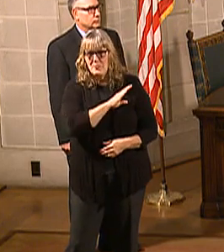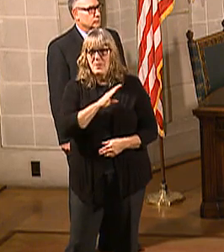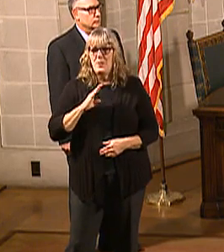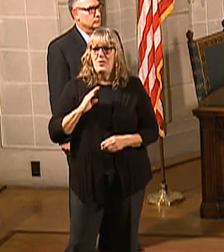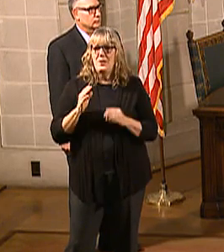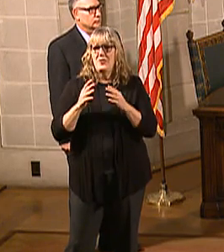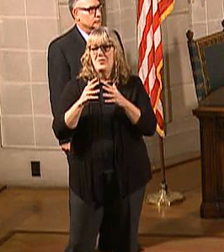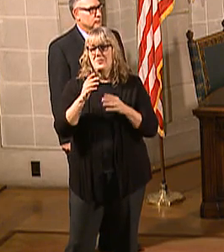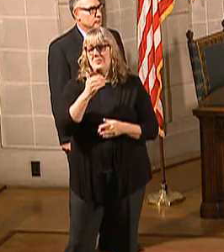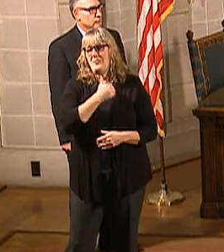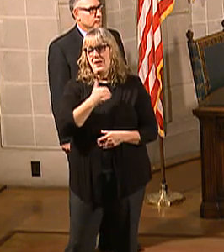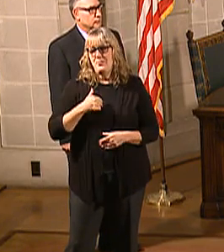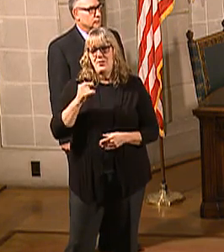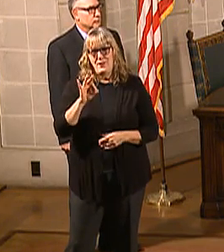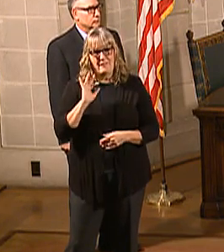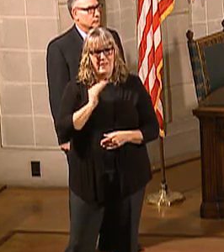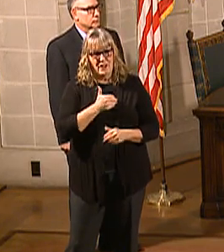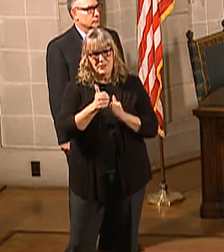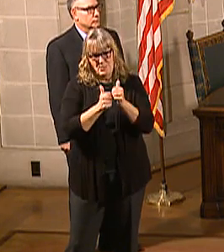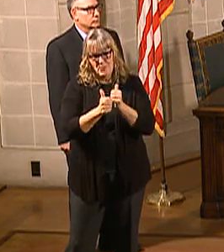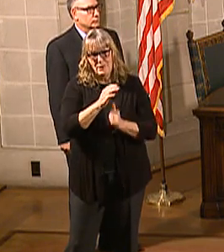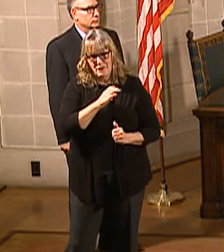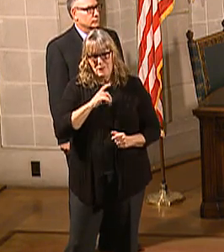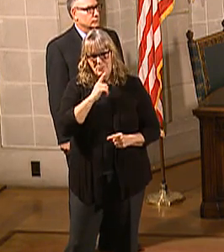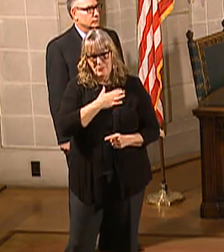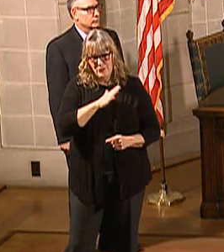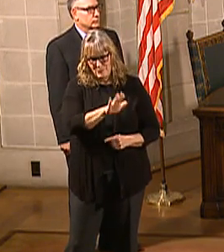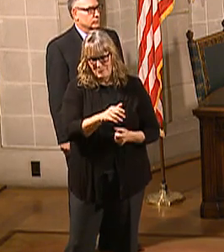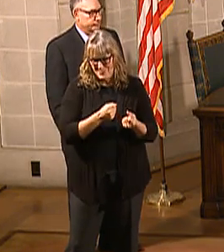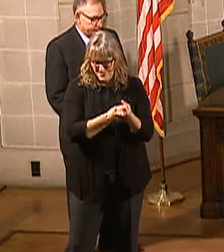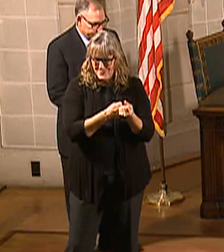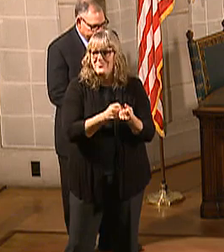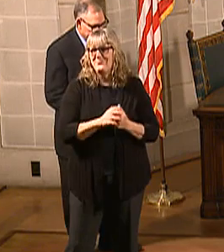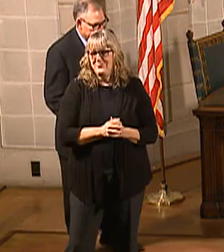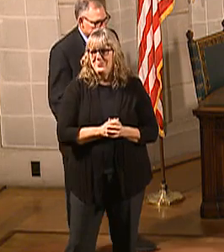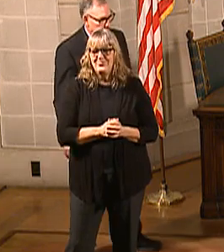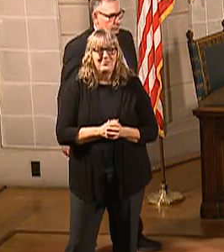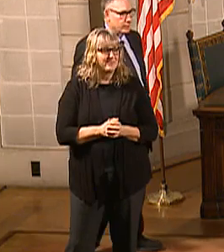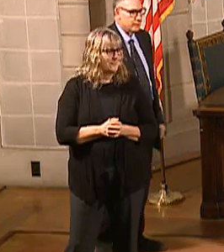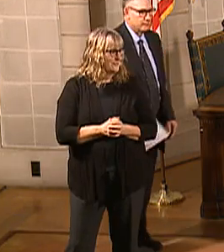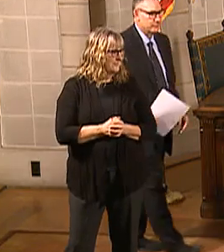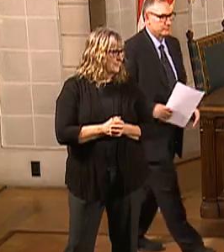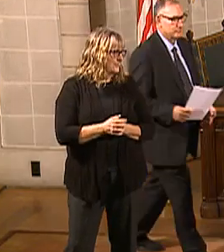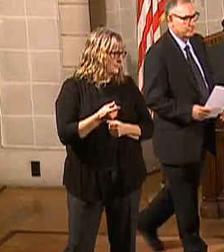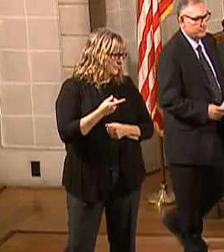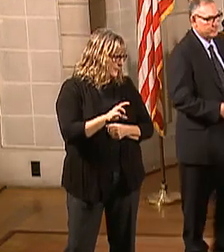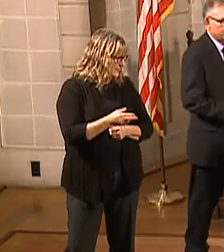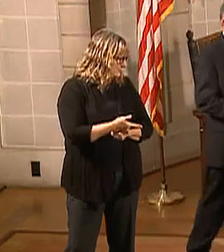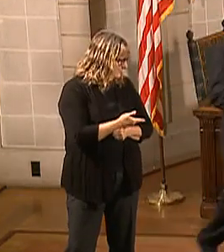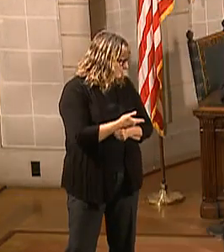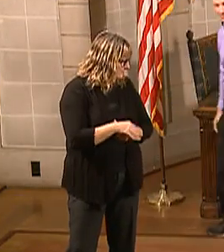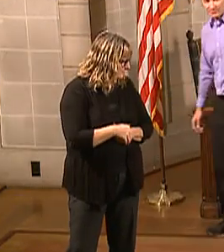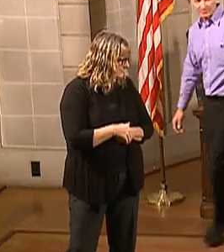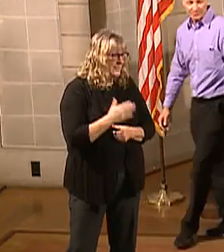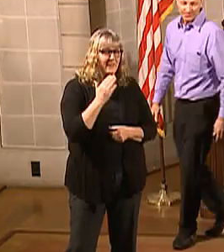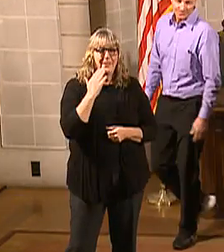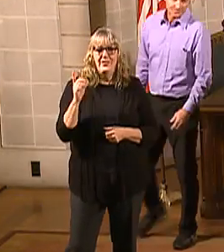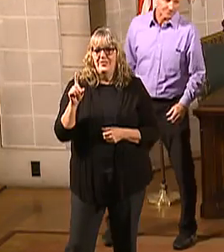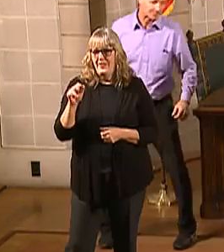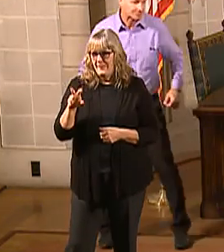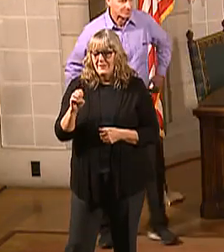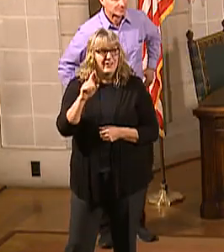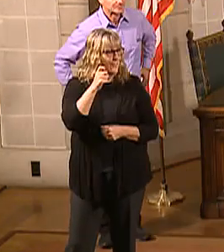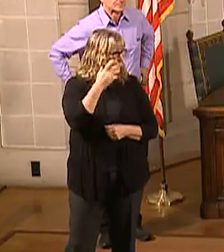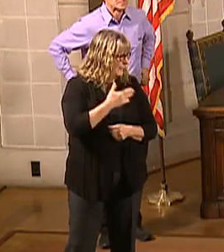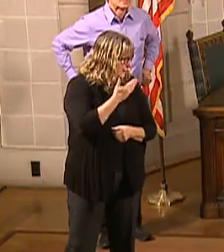of the Nebraska Sports Council, and we appreciate his support as well. Doctor, how about some facts? All right. Thank you, Dave,